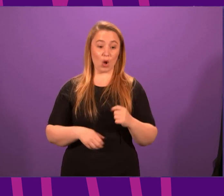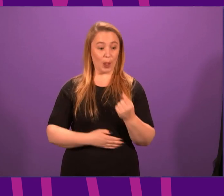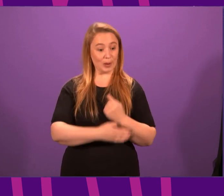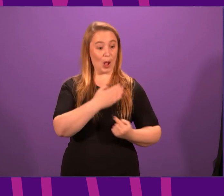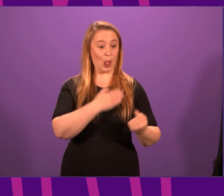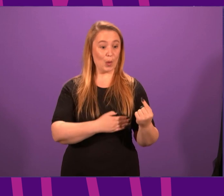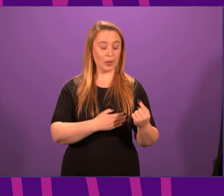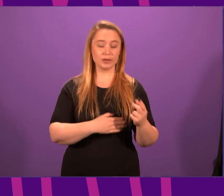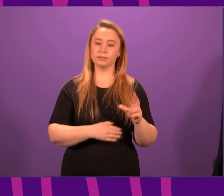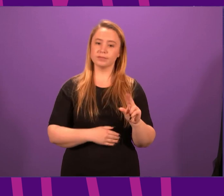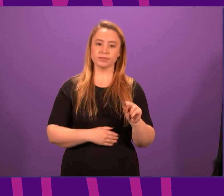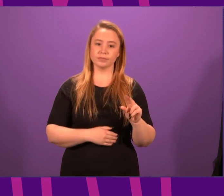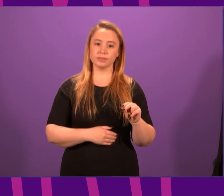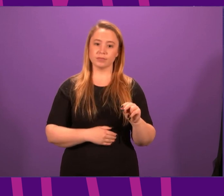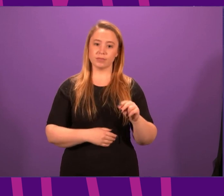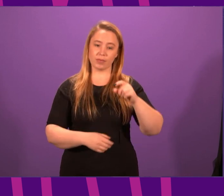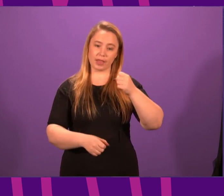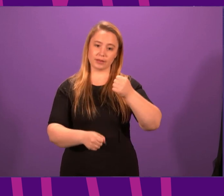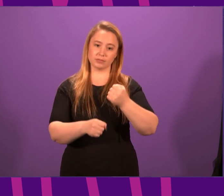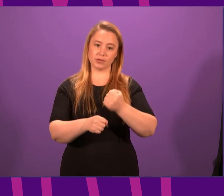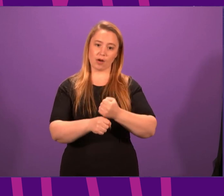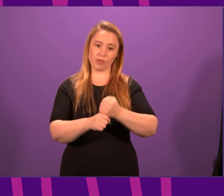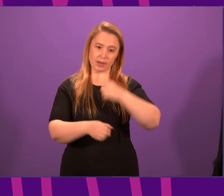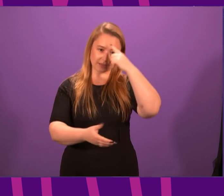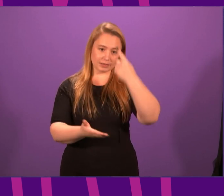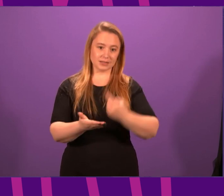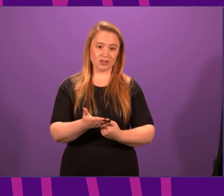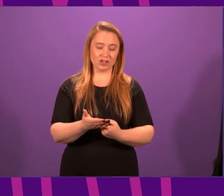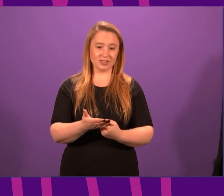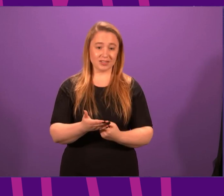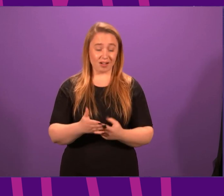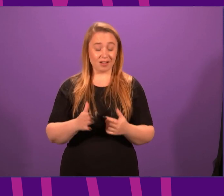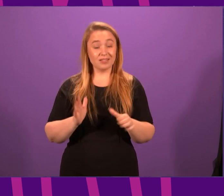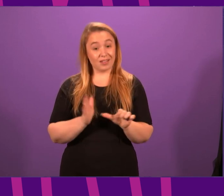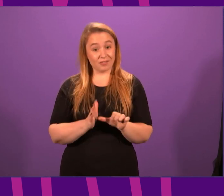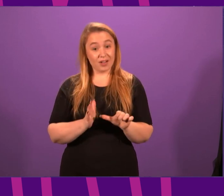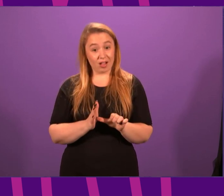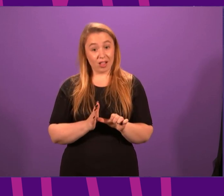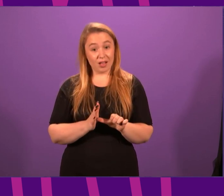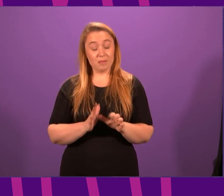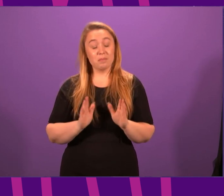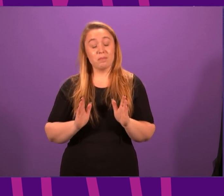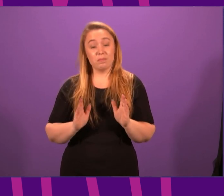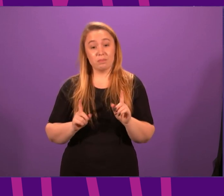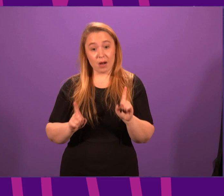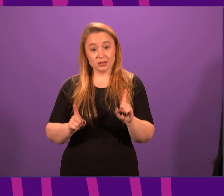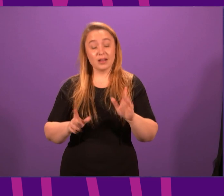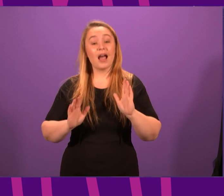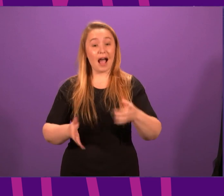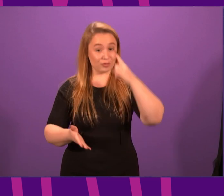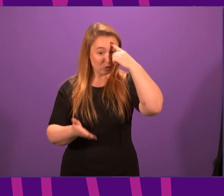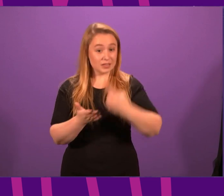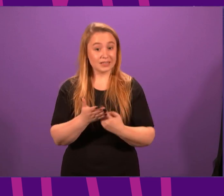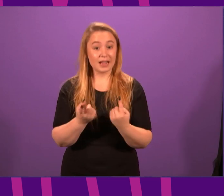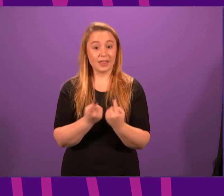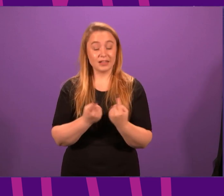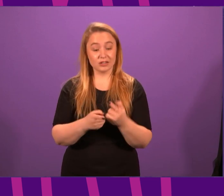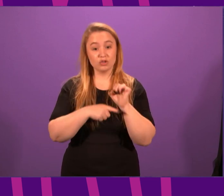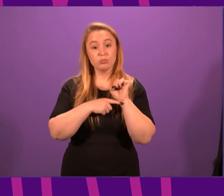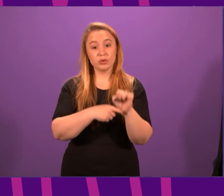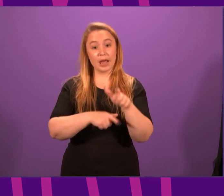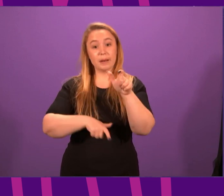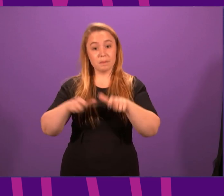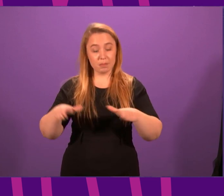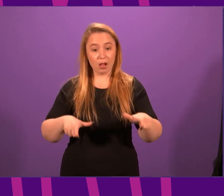this. Decisions the Scottish Government is taking, while not palatable, are not being taken lightly. And they're about trying to protect the health